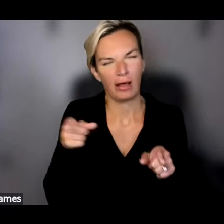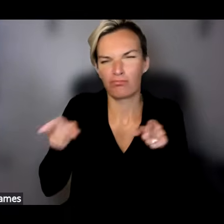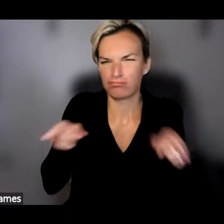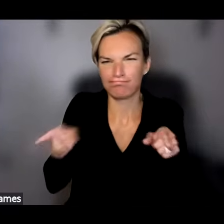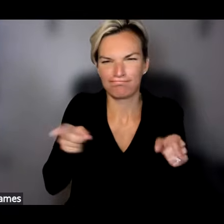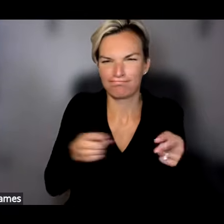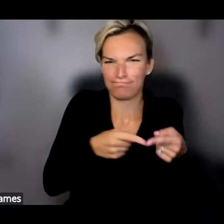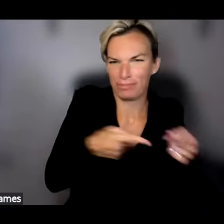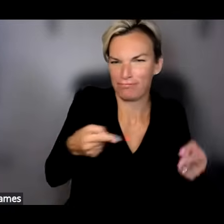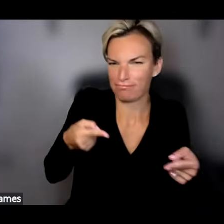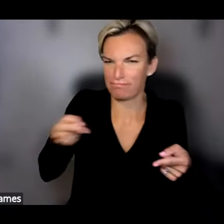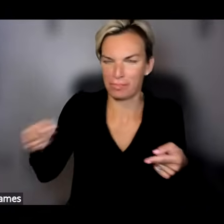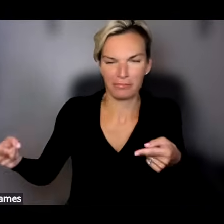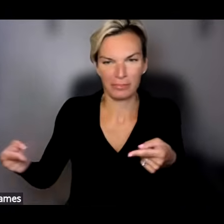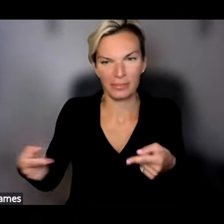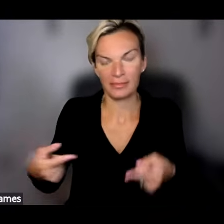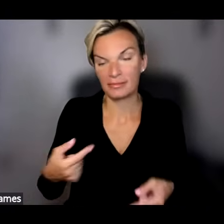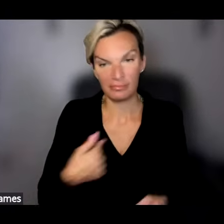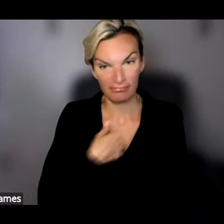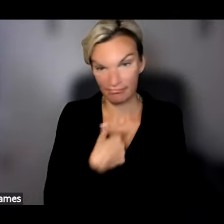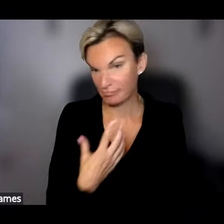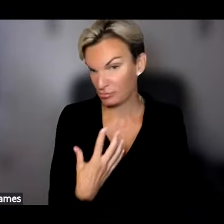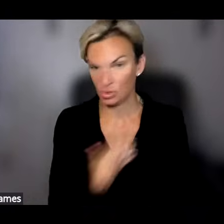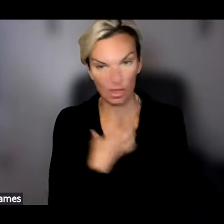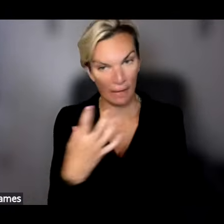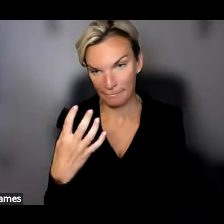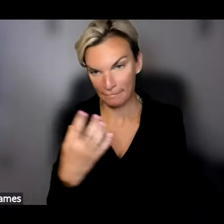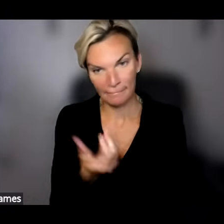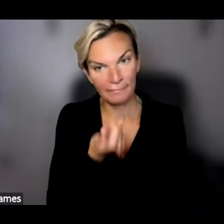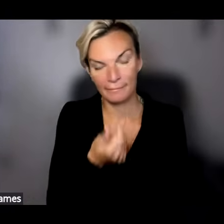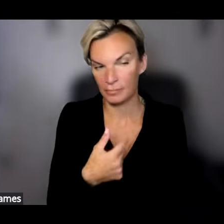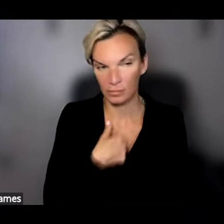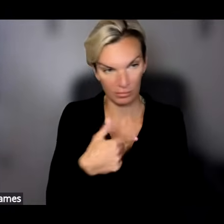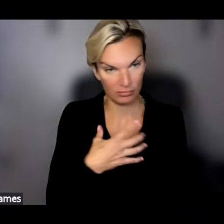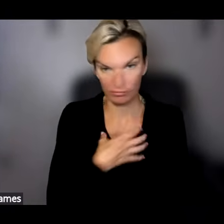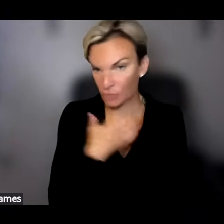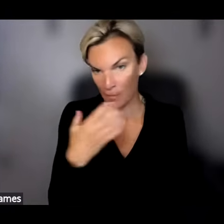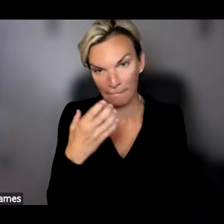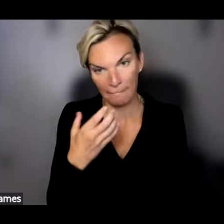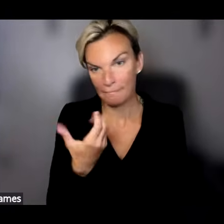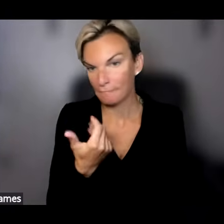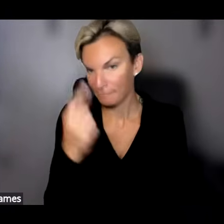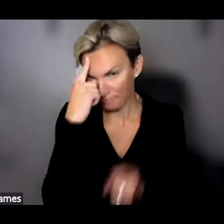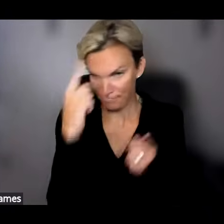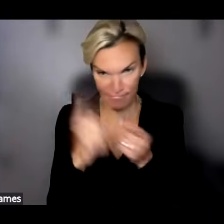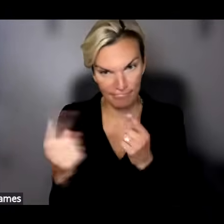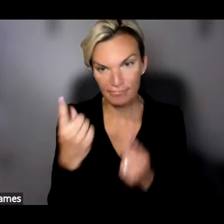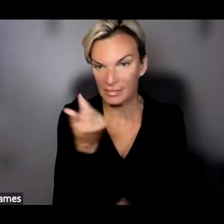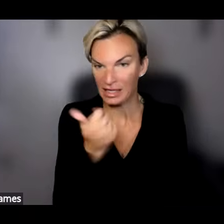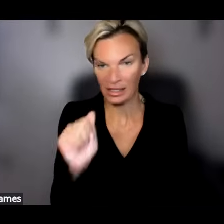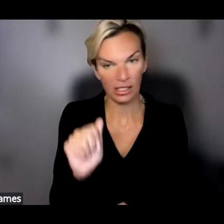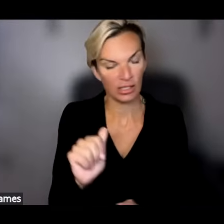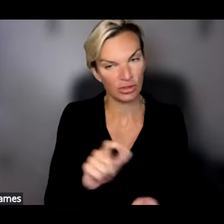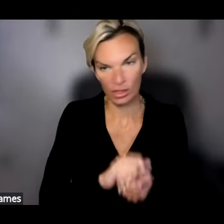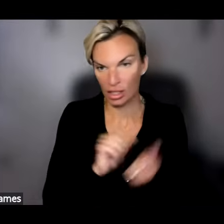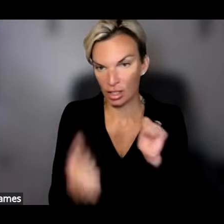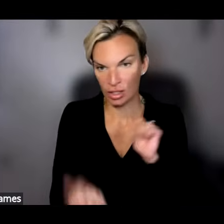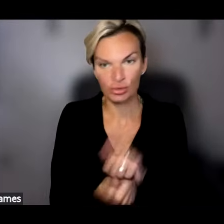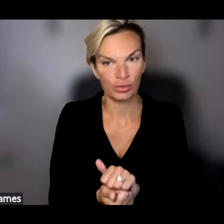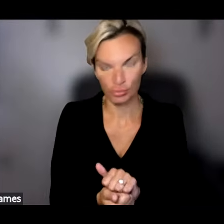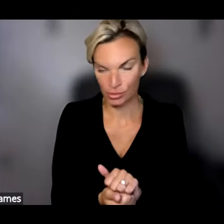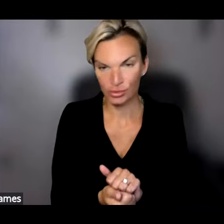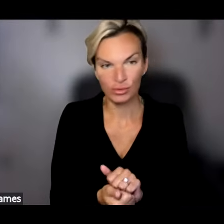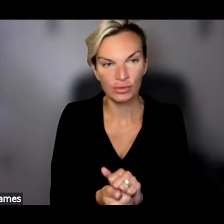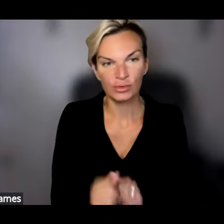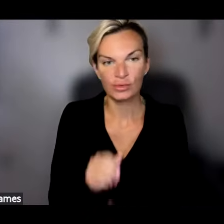We object to any changes proposed by the petitioners, using his